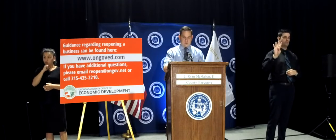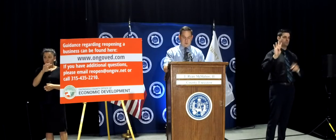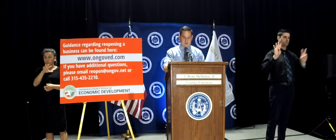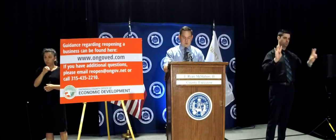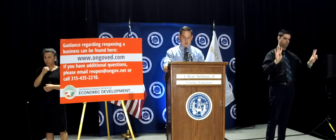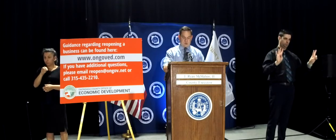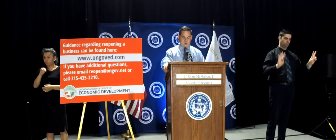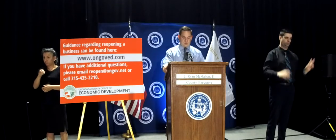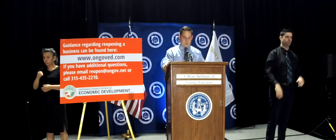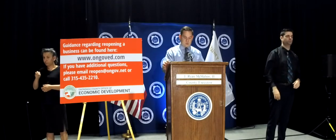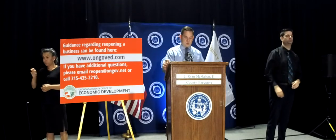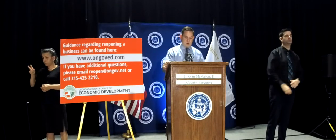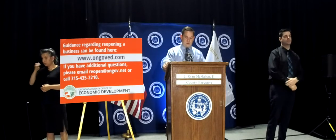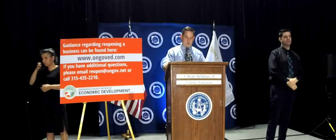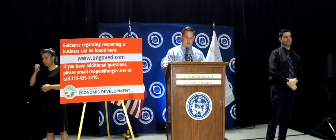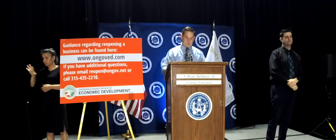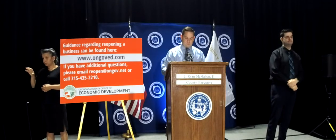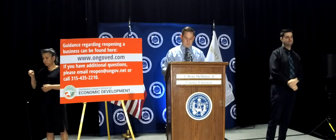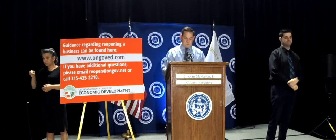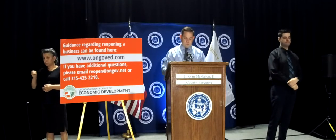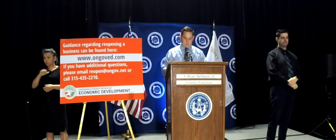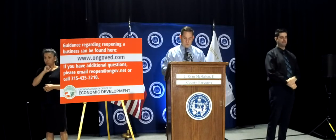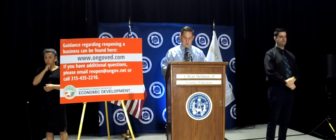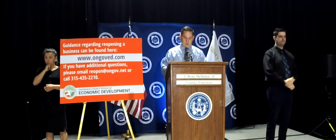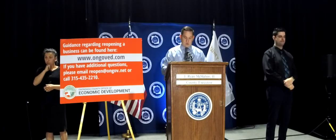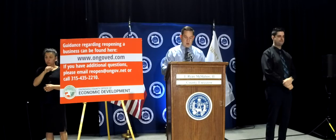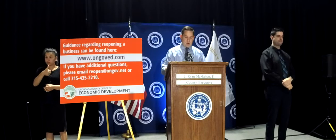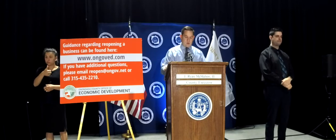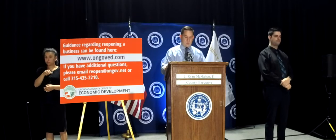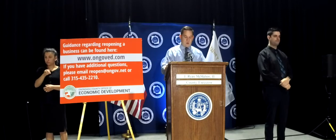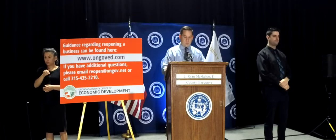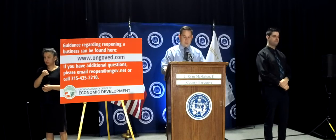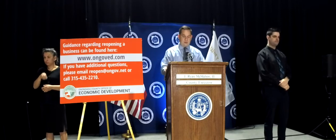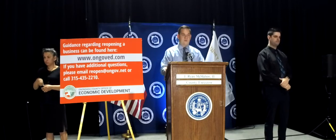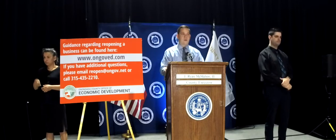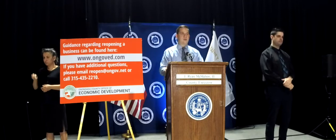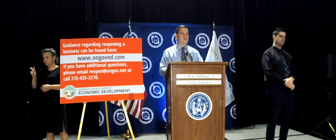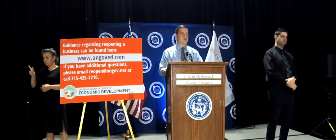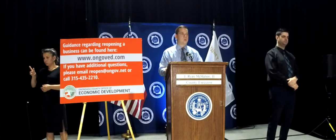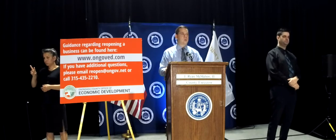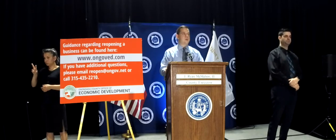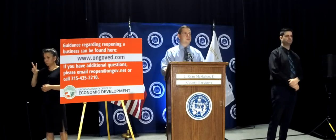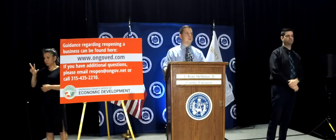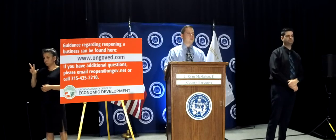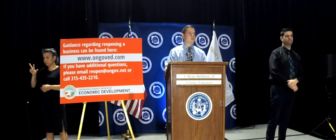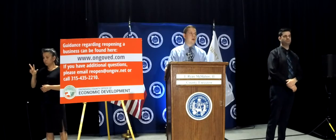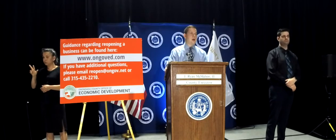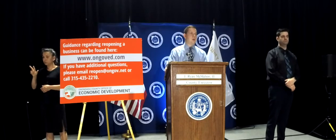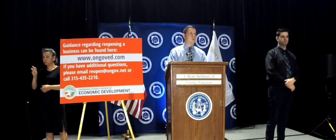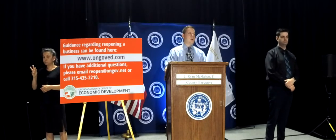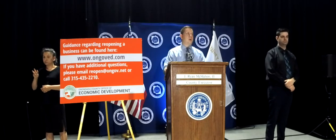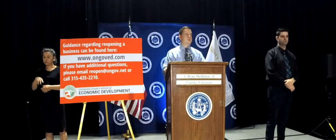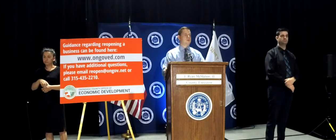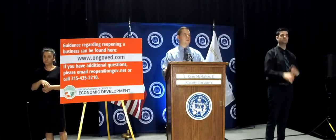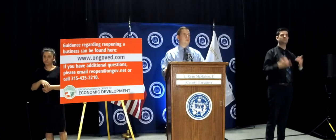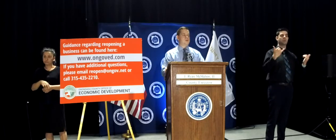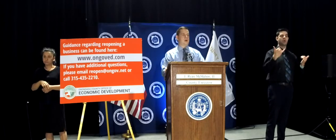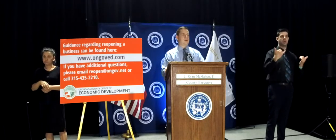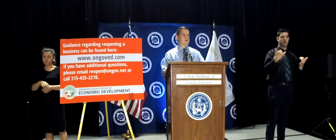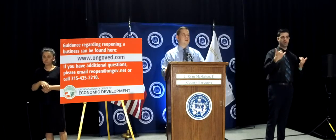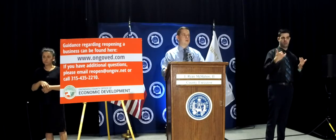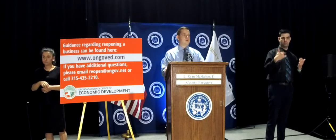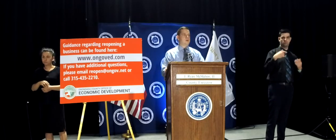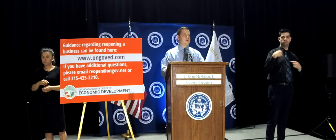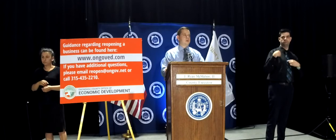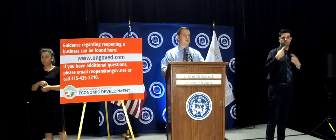And Fabius, 2 with 2 recoveries. 1 week into phase 2, essentially, right now.